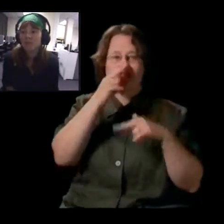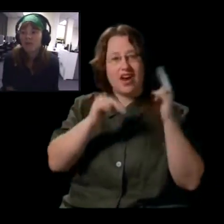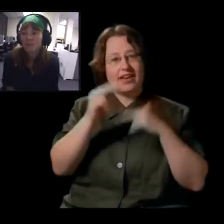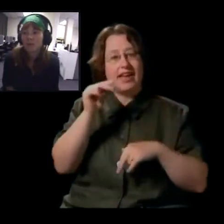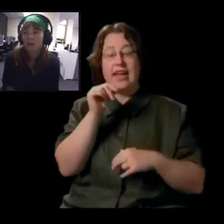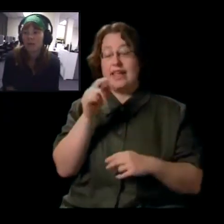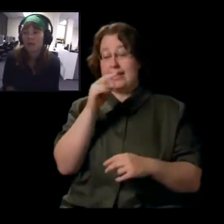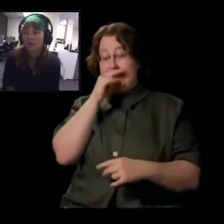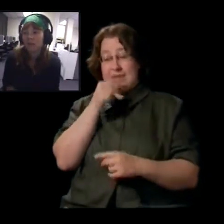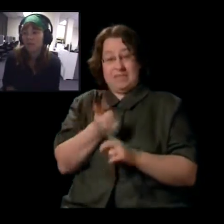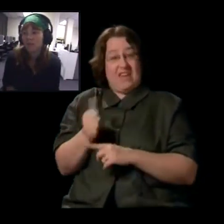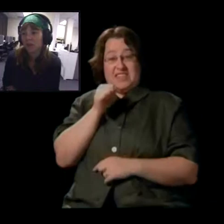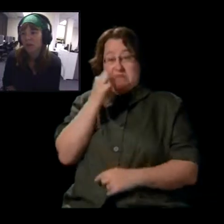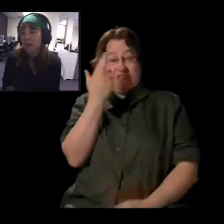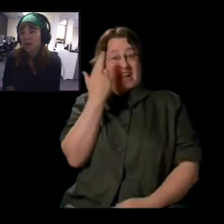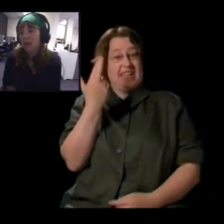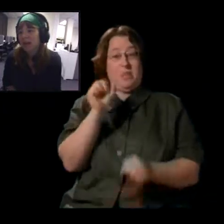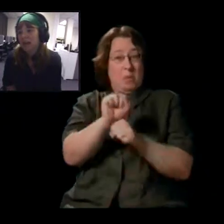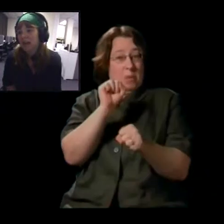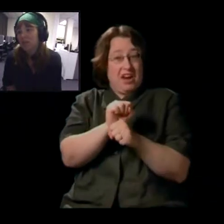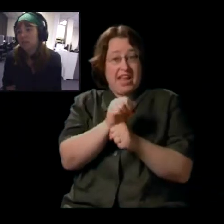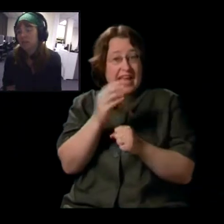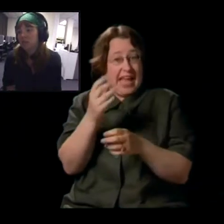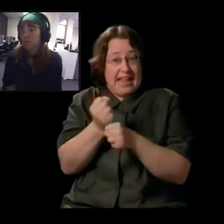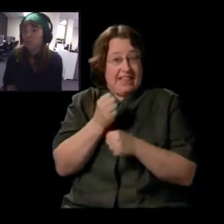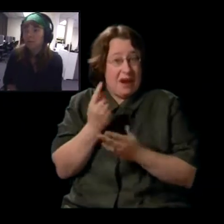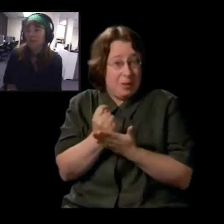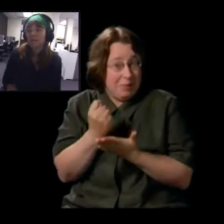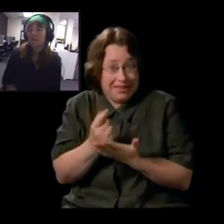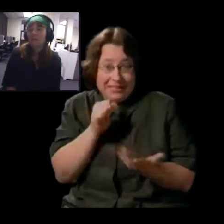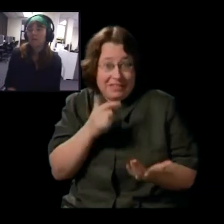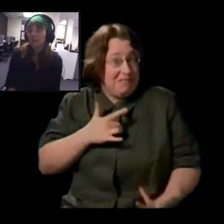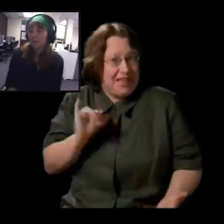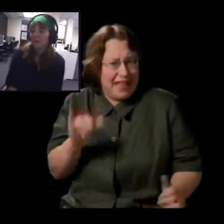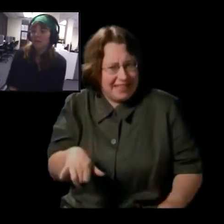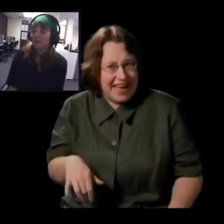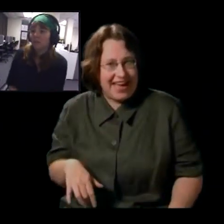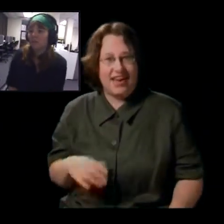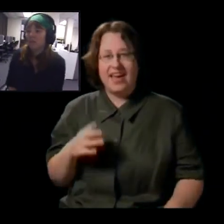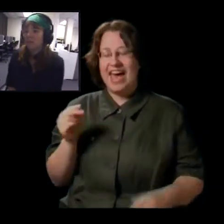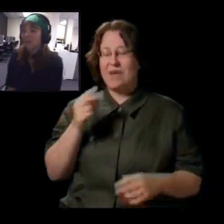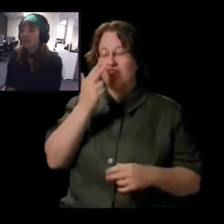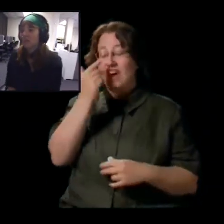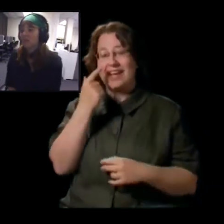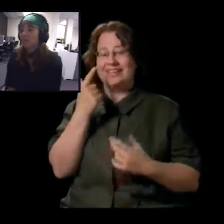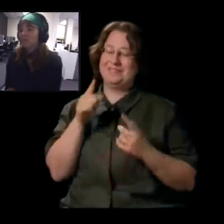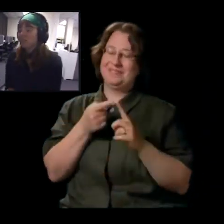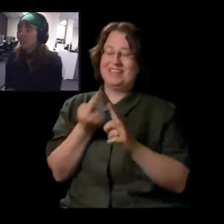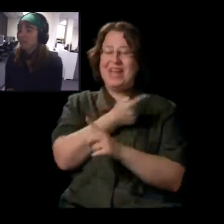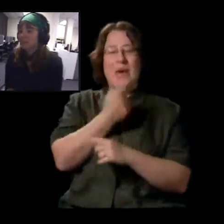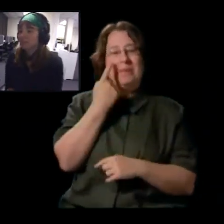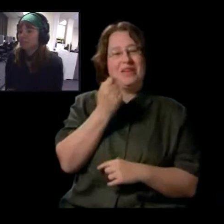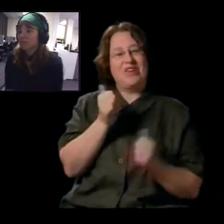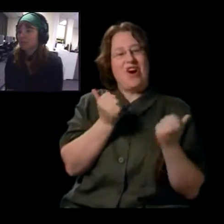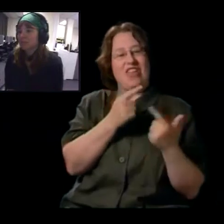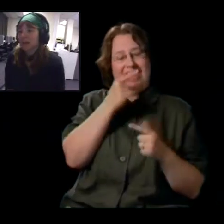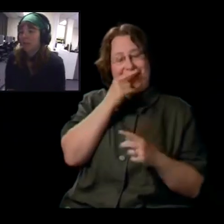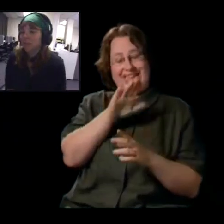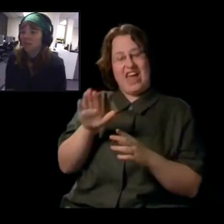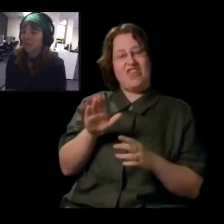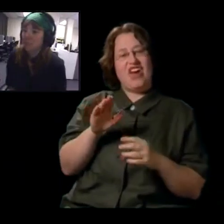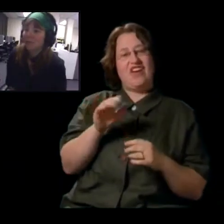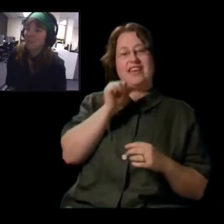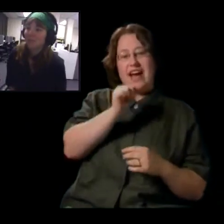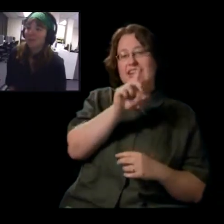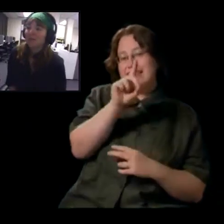like a farm. They play and they have fun, and they don't really realize that they're working with their therapist there. It's kind of